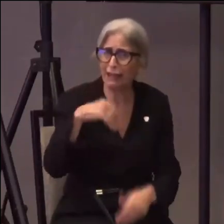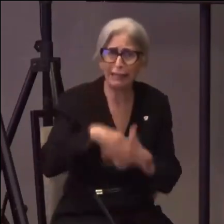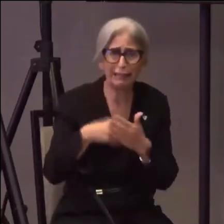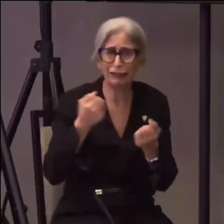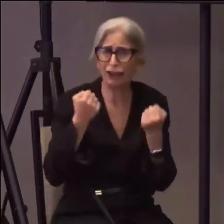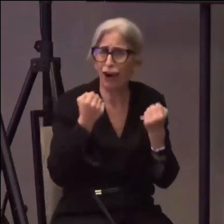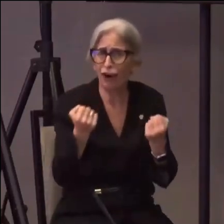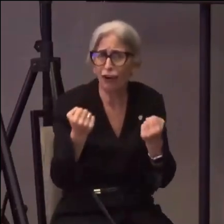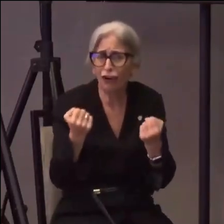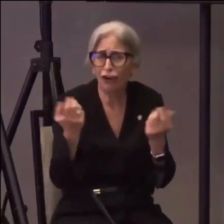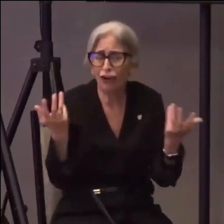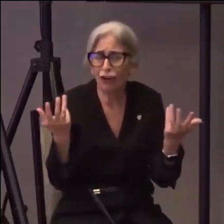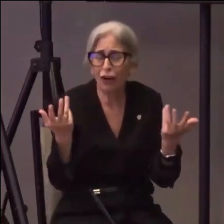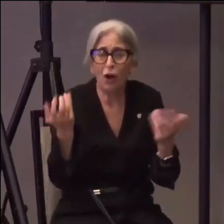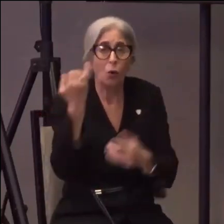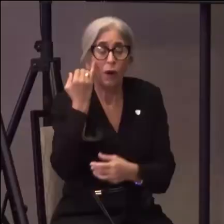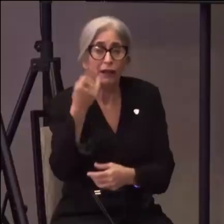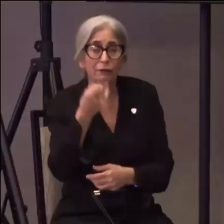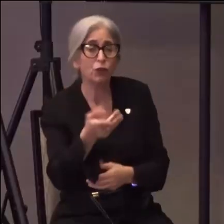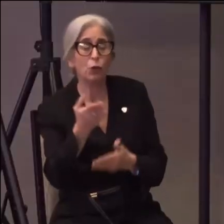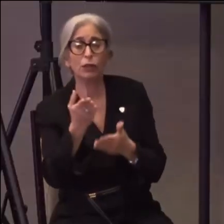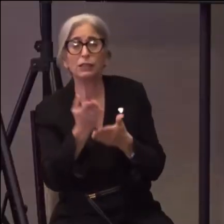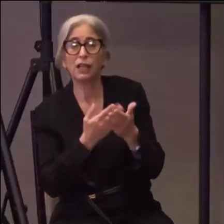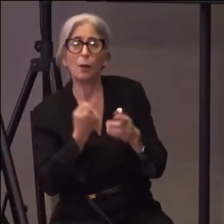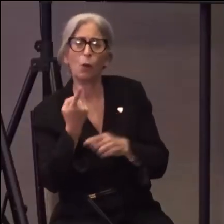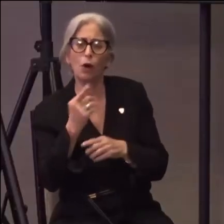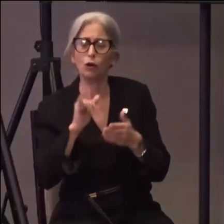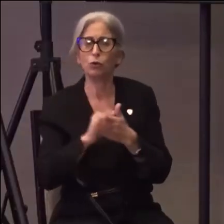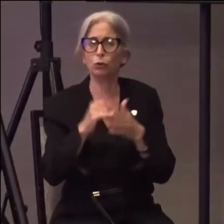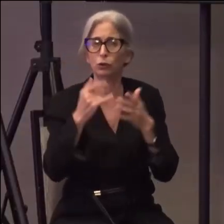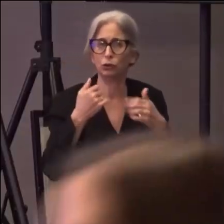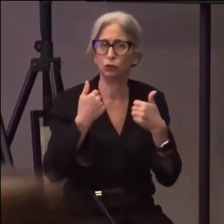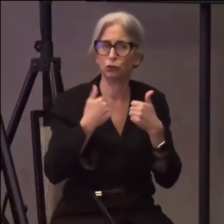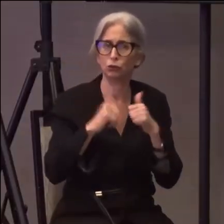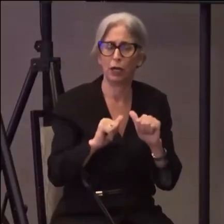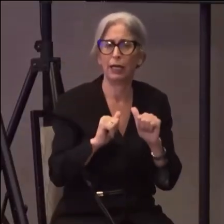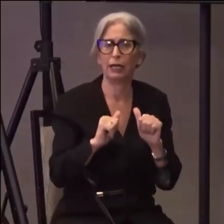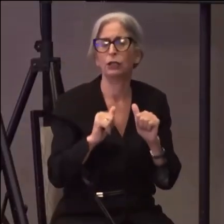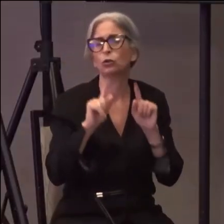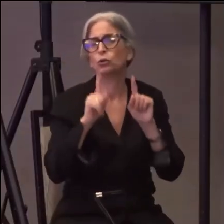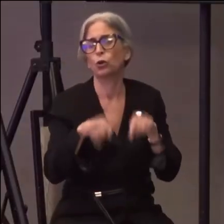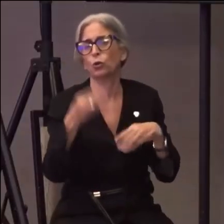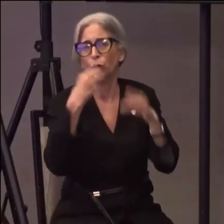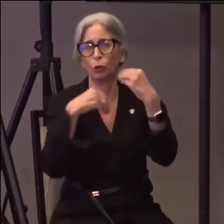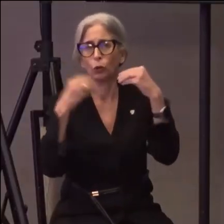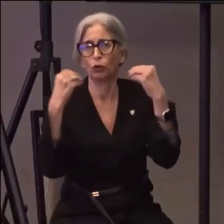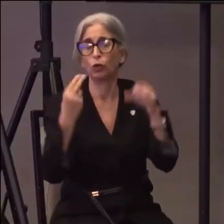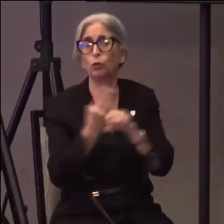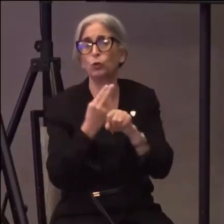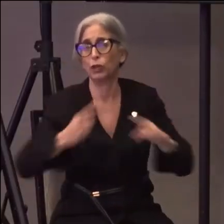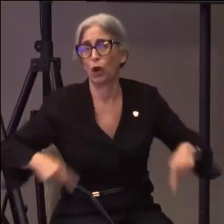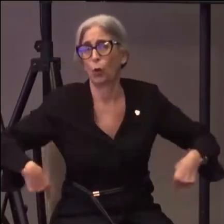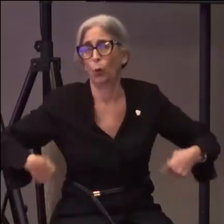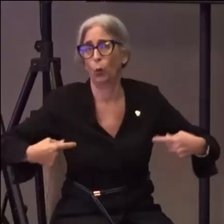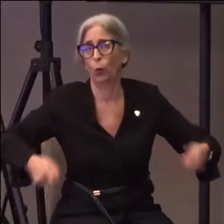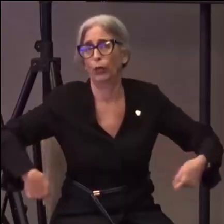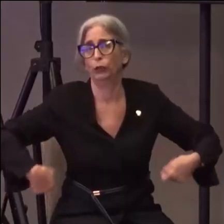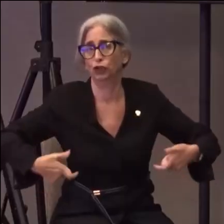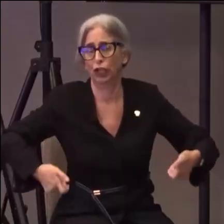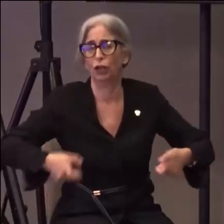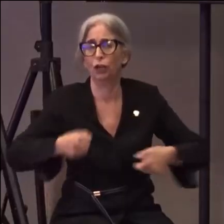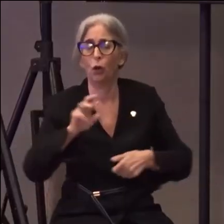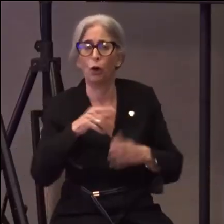car? What if you are someone who's trying to get to the grocery store while using a wheelchair